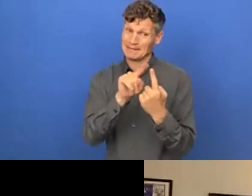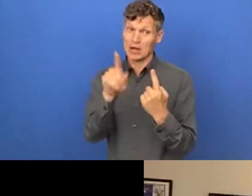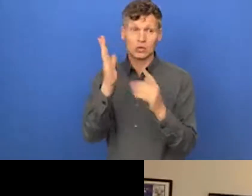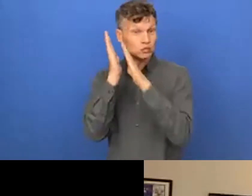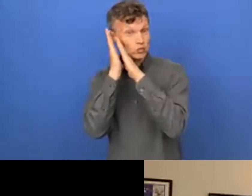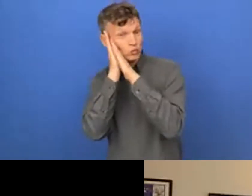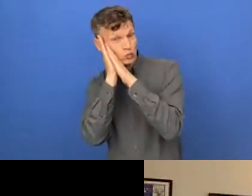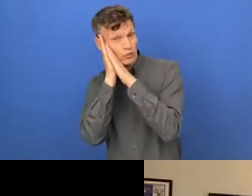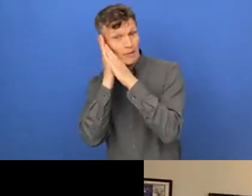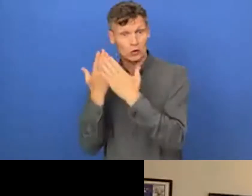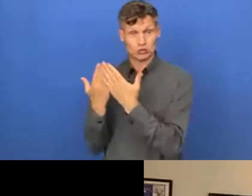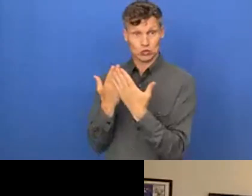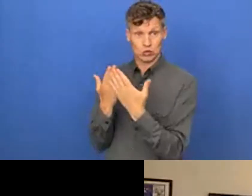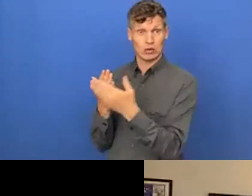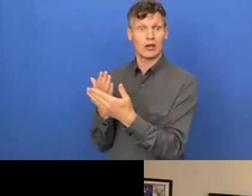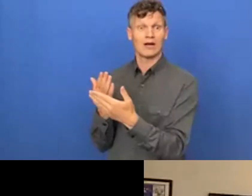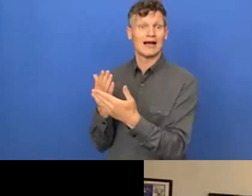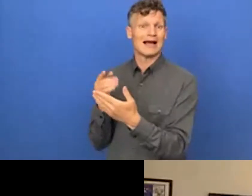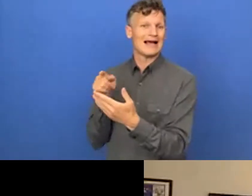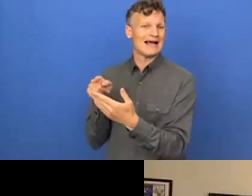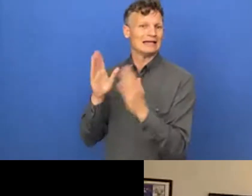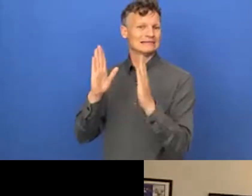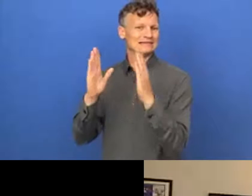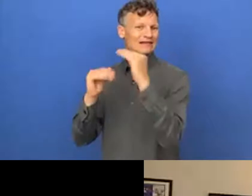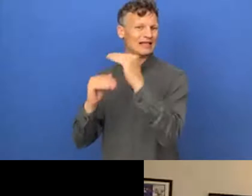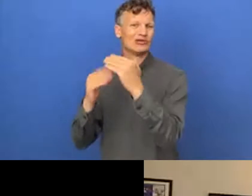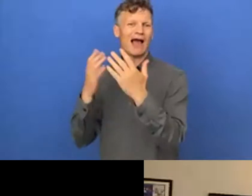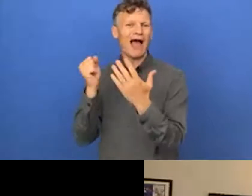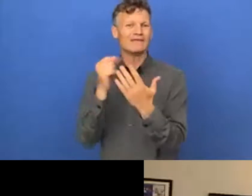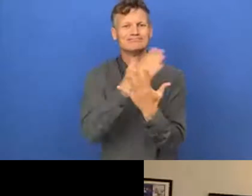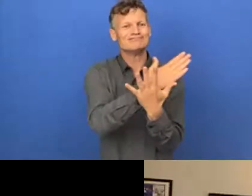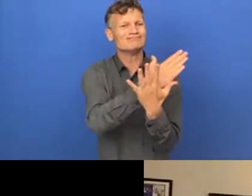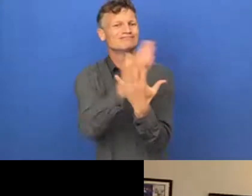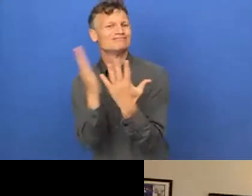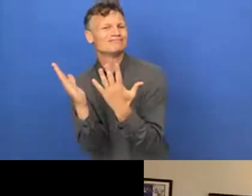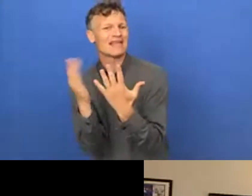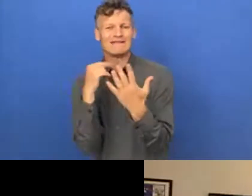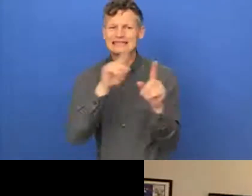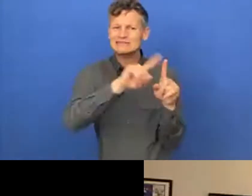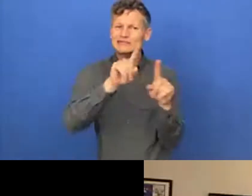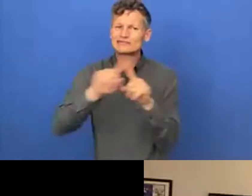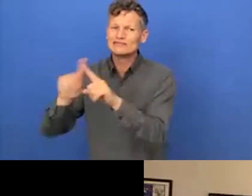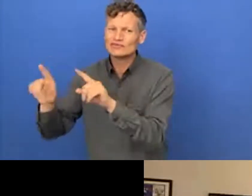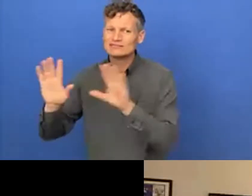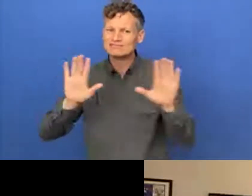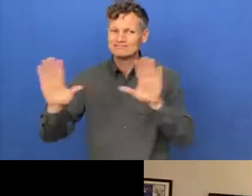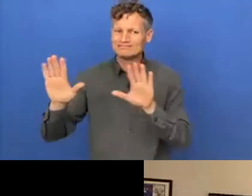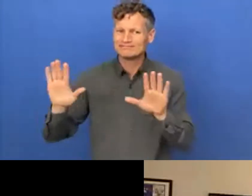of it's something of a spectrum. And so there is considerable